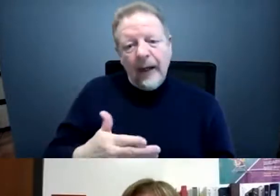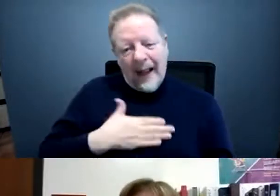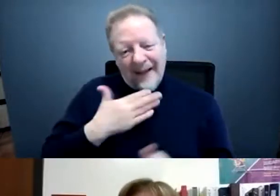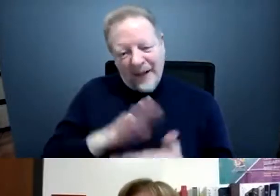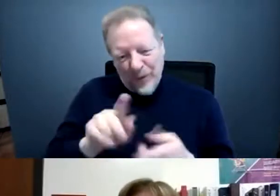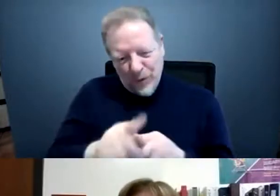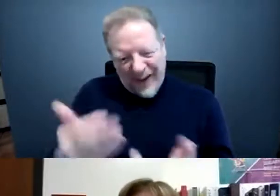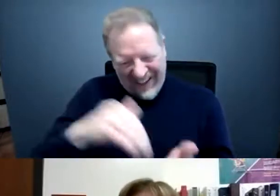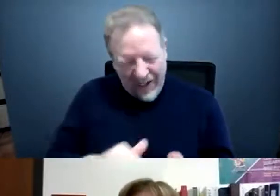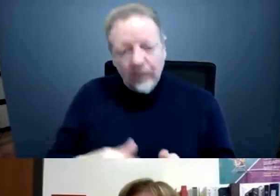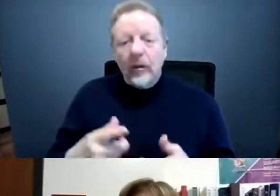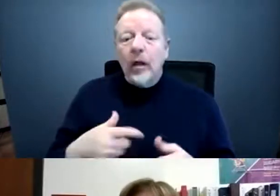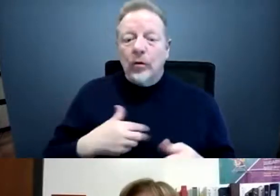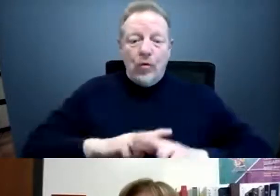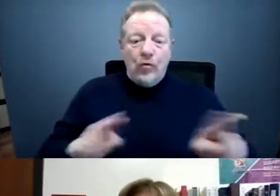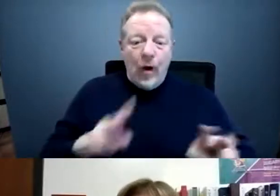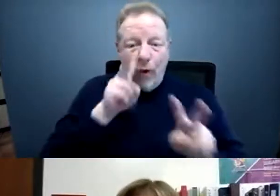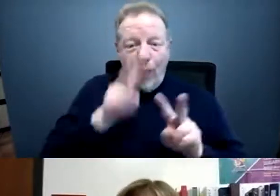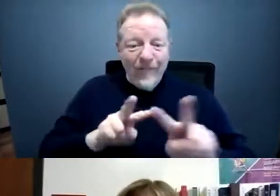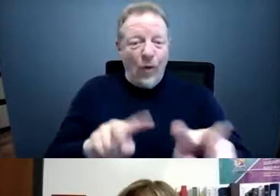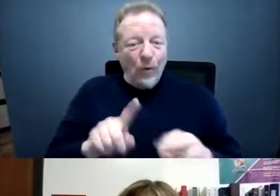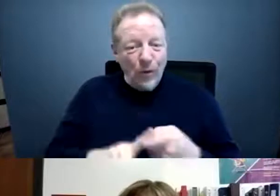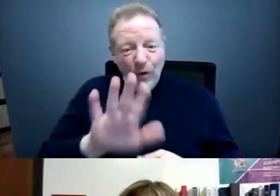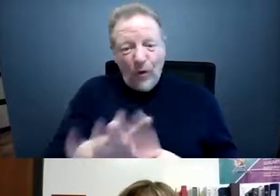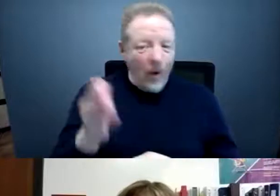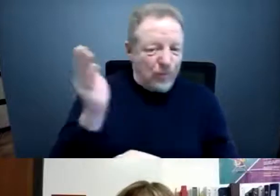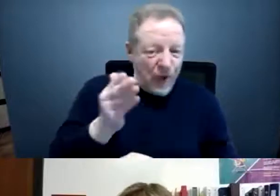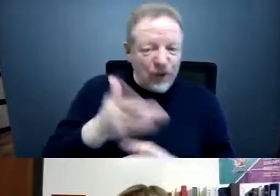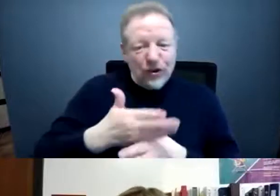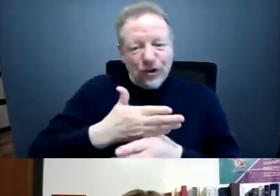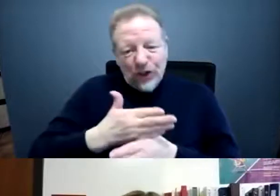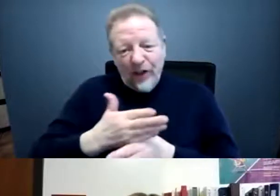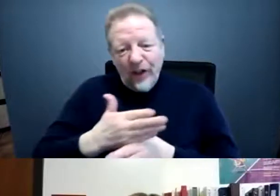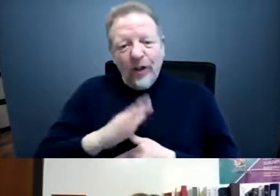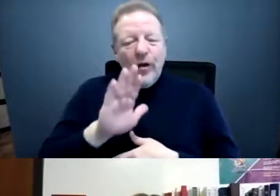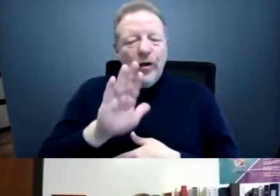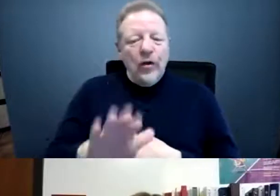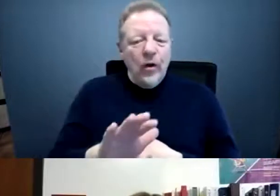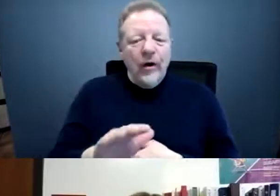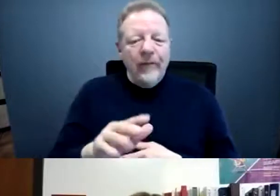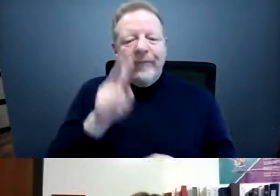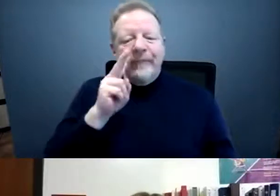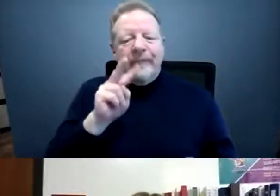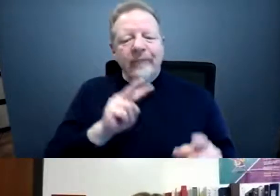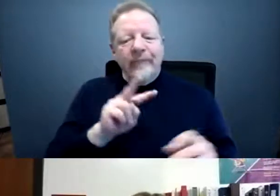really looking forward to you sharing your view to the team today, and